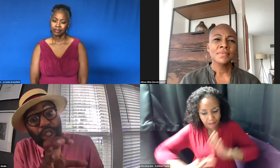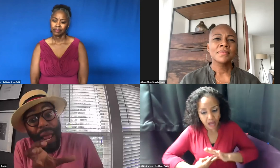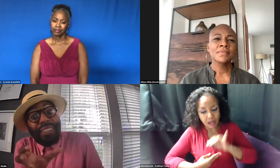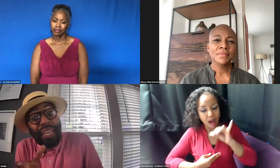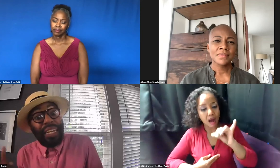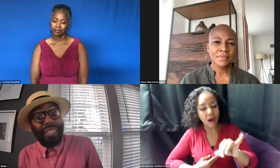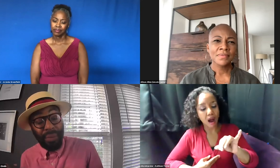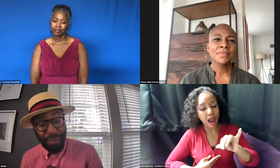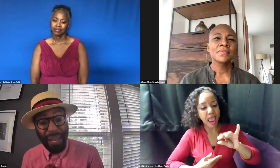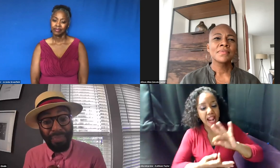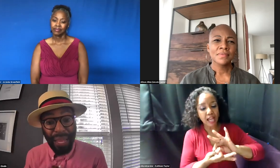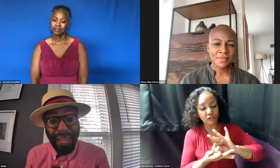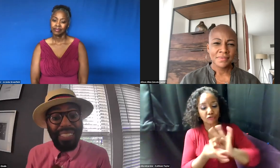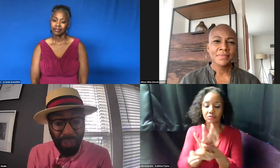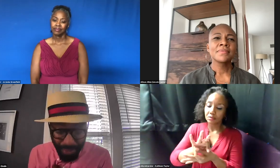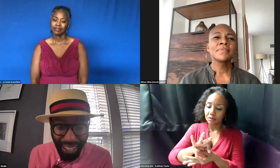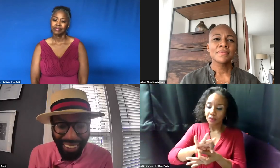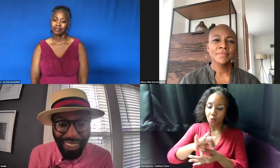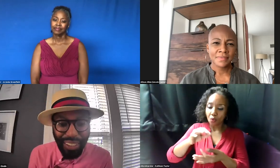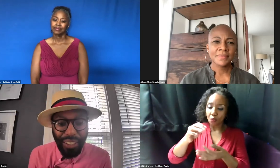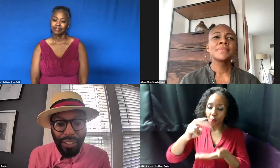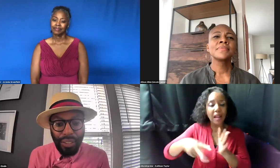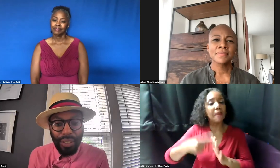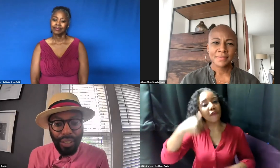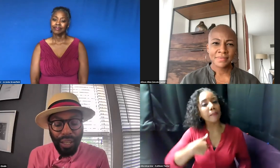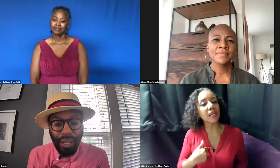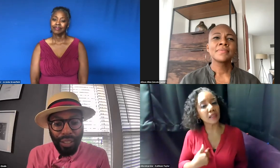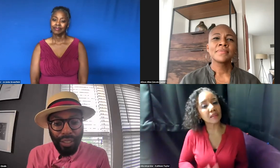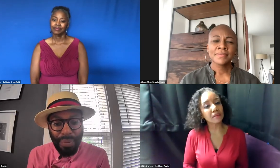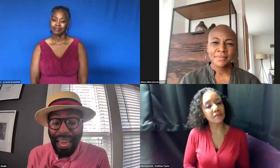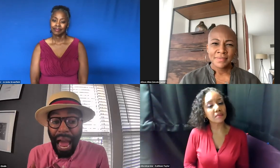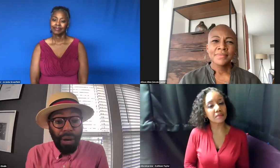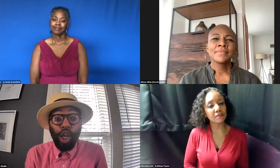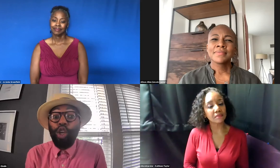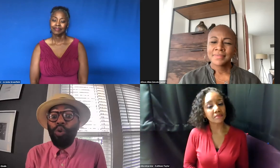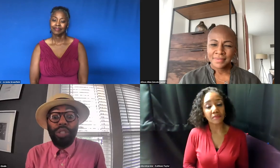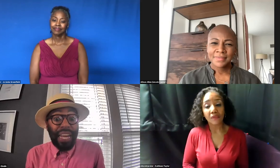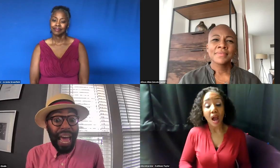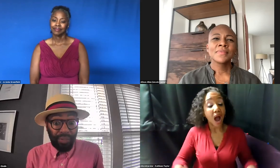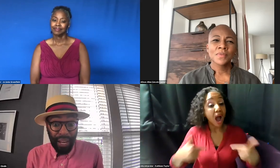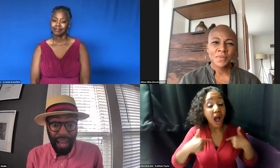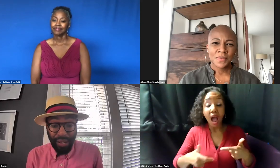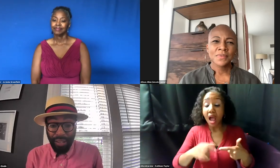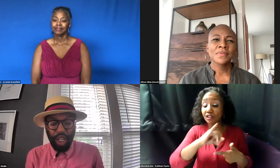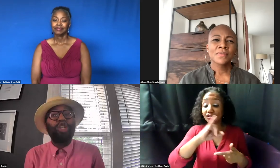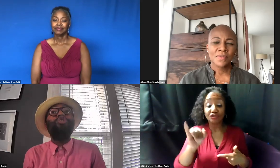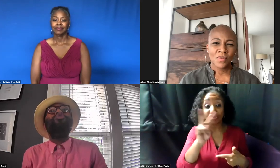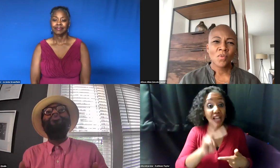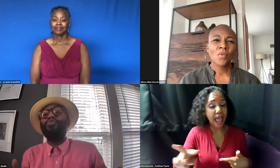now, translate it into something that made sense for me. You know what I mean? Like I'm a huge jazz fan